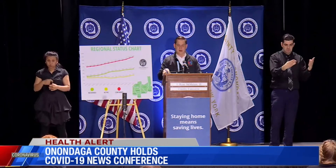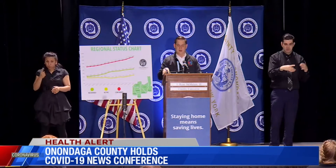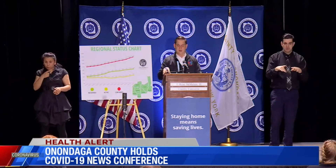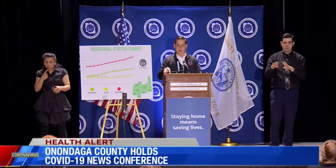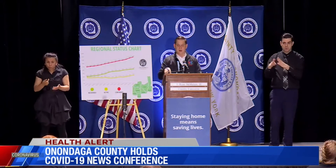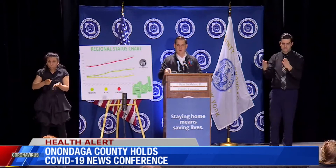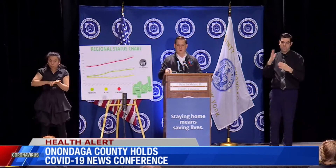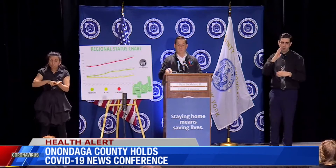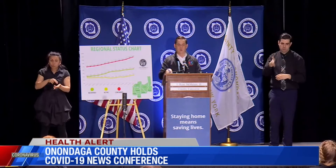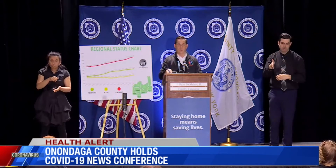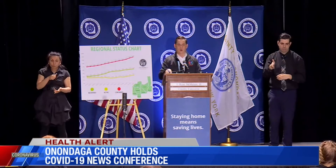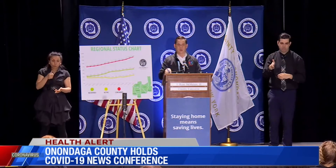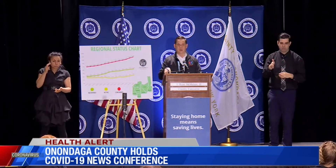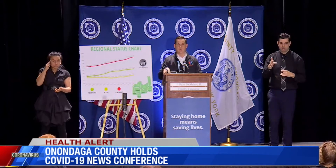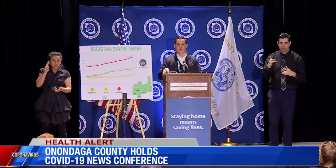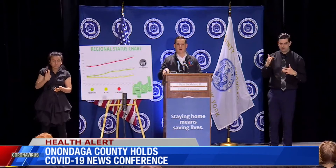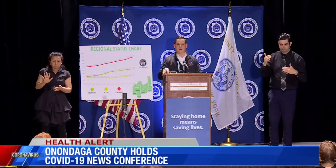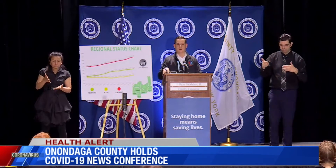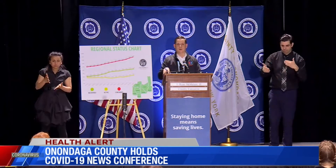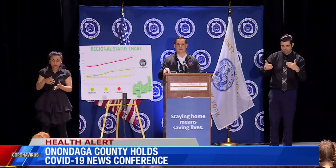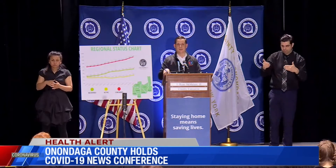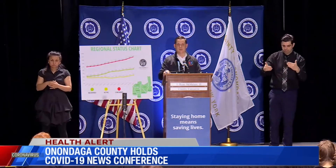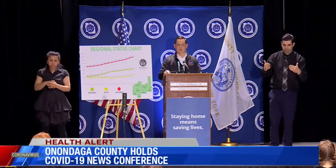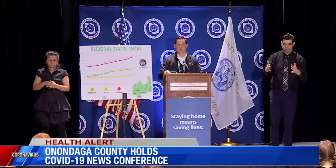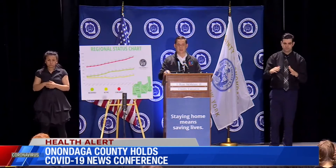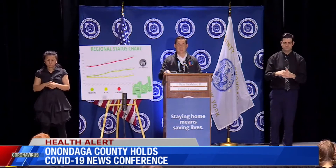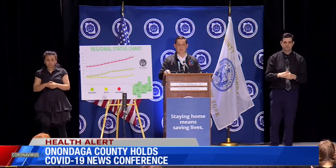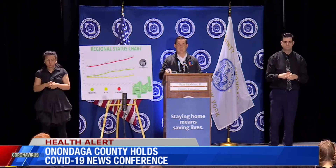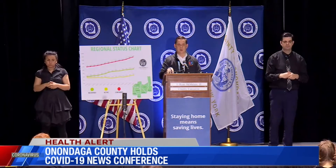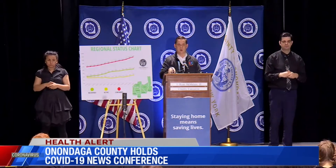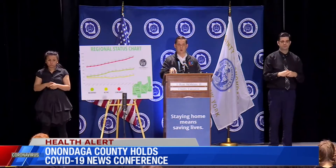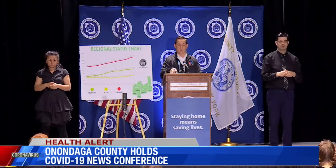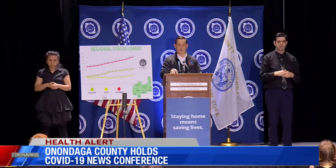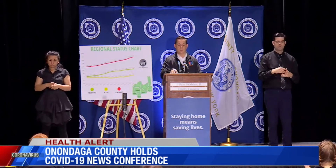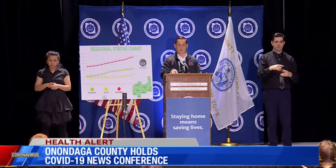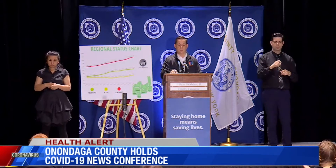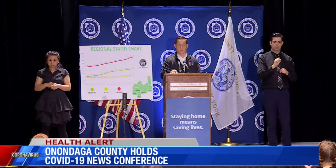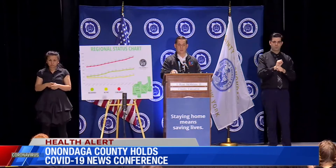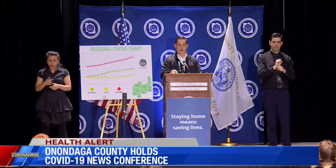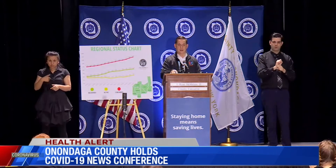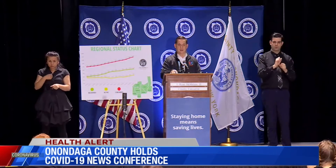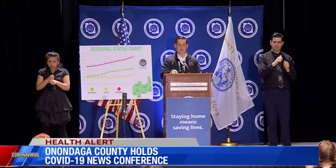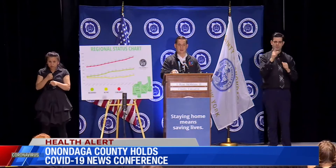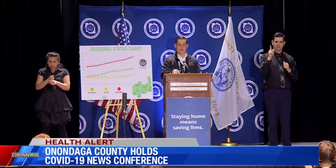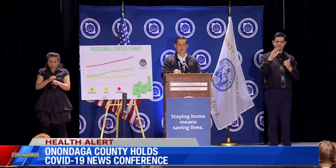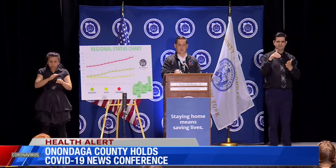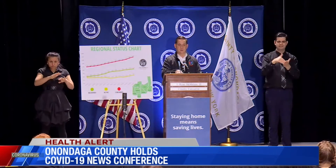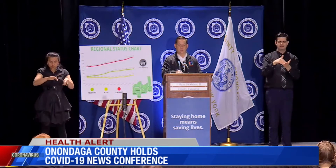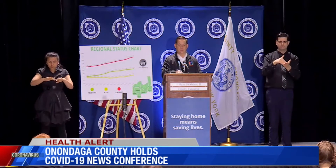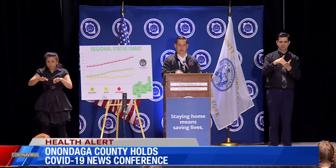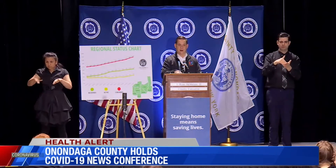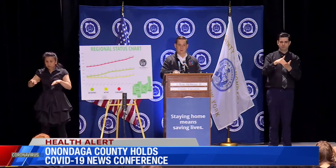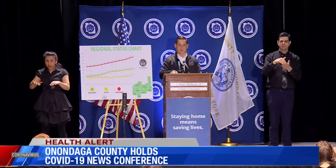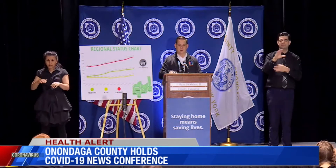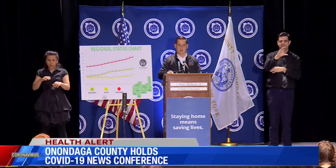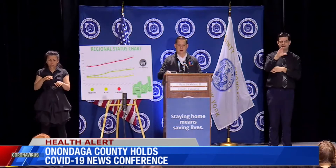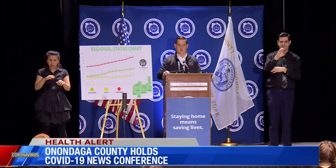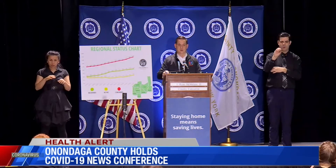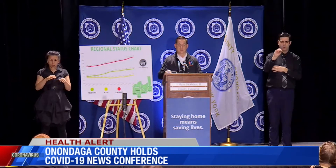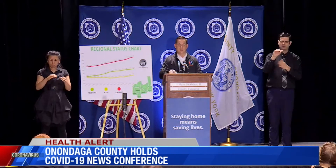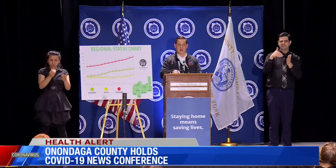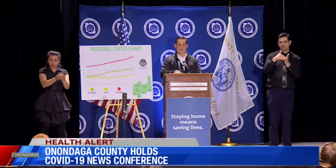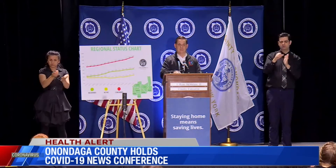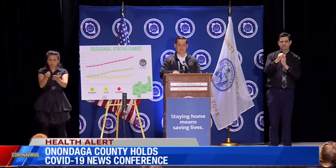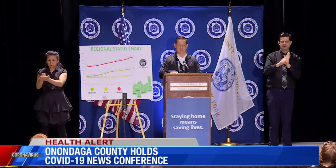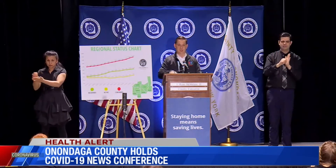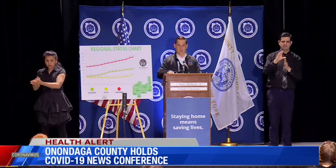And then we've been working with Center State CEO, McMahon, Regional Economic Development